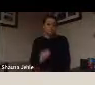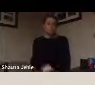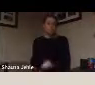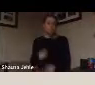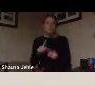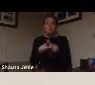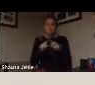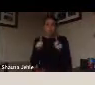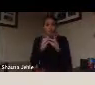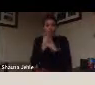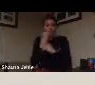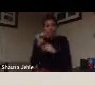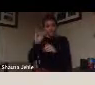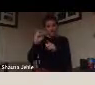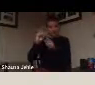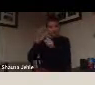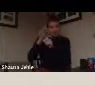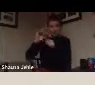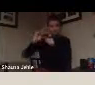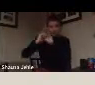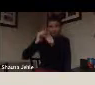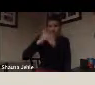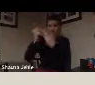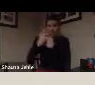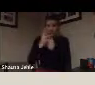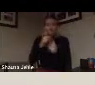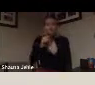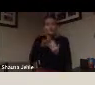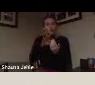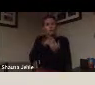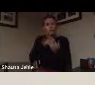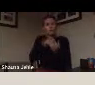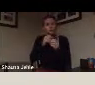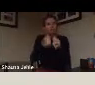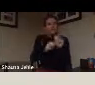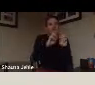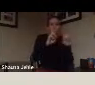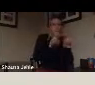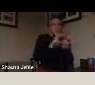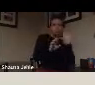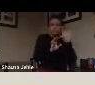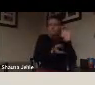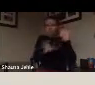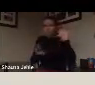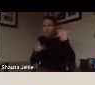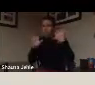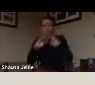But through the orientation and training program, you learn about each of the different regions, how they're different,